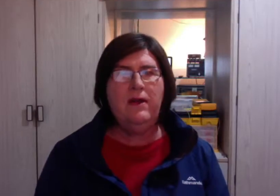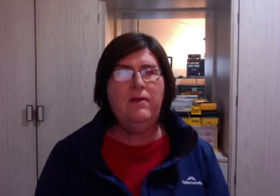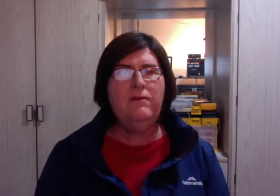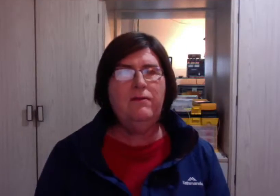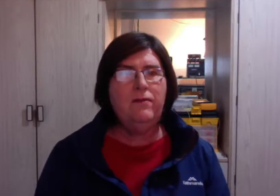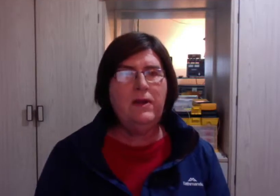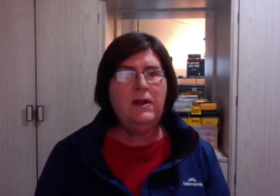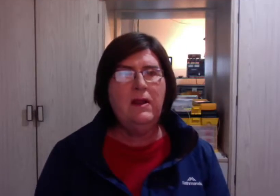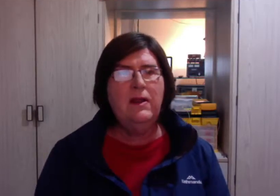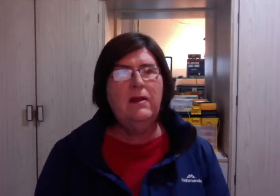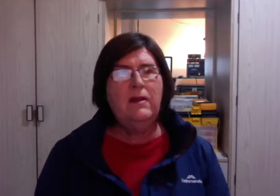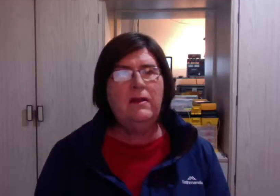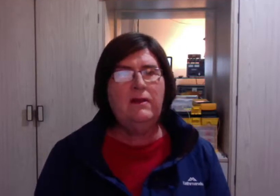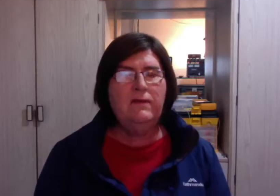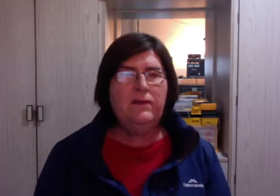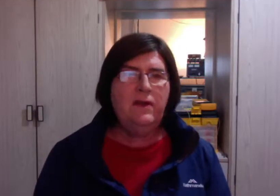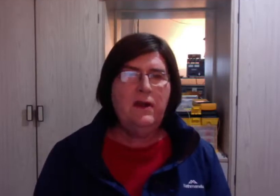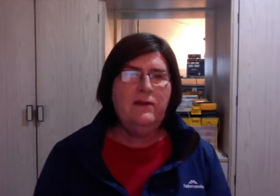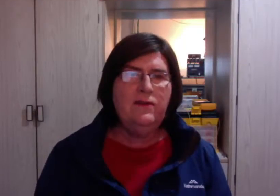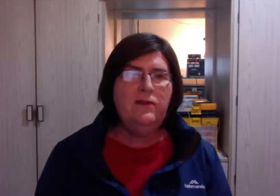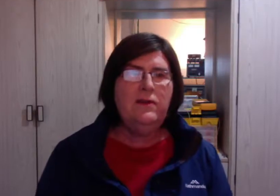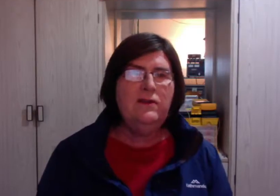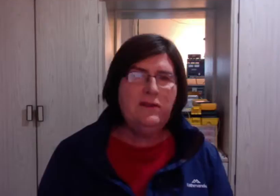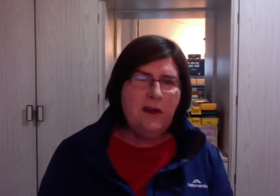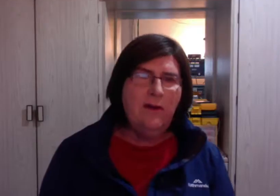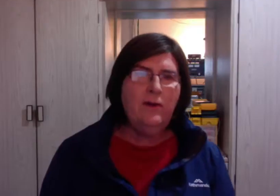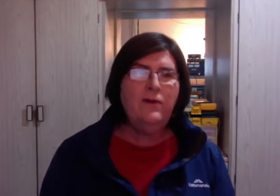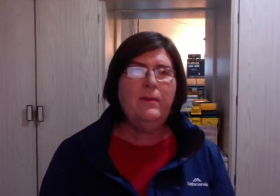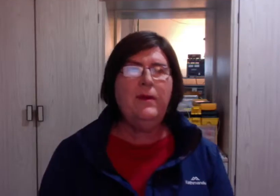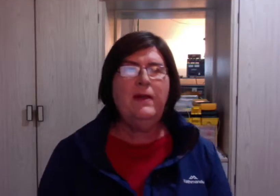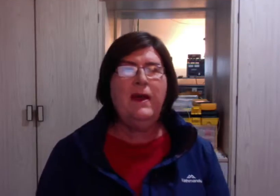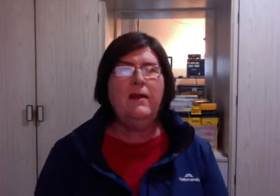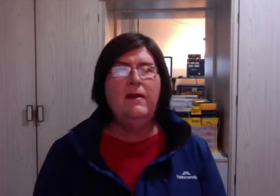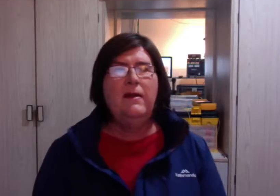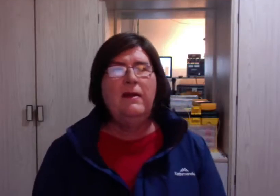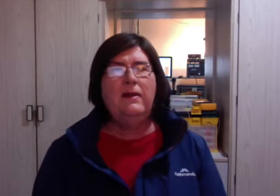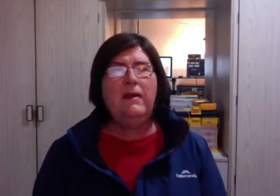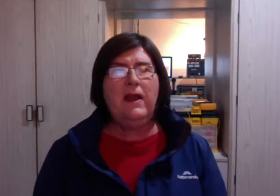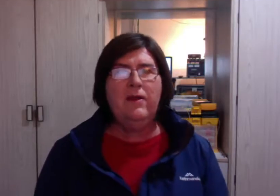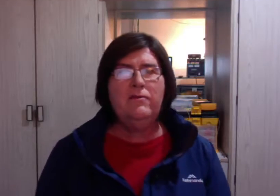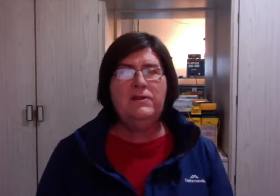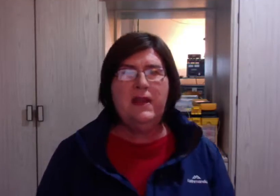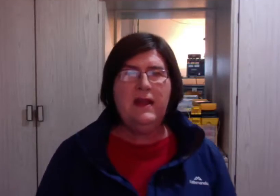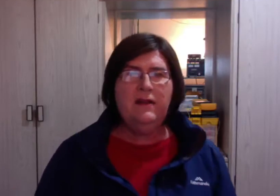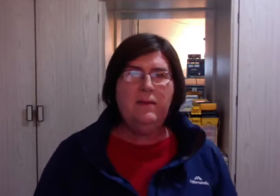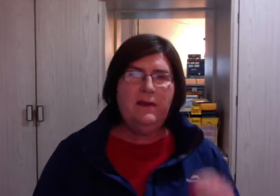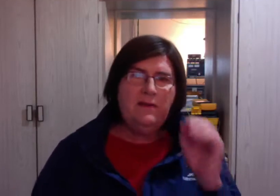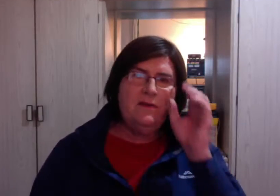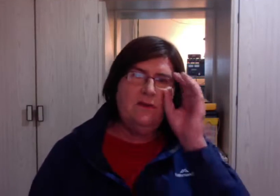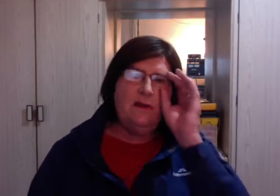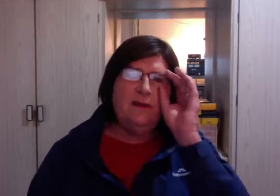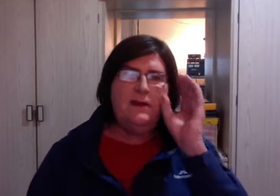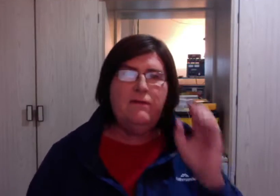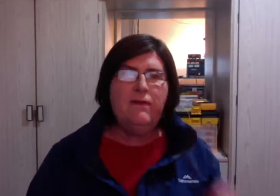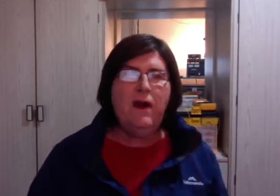to 140. If it's a tiny Suzuki Siera or something like that, carry 110, expect to use 65